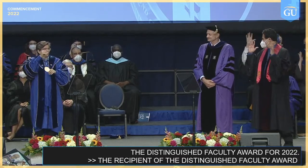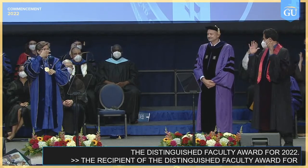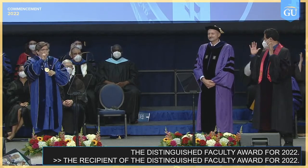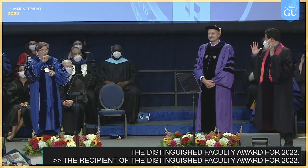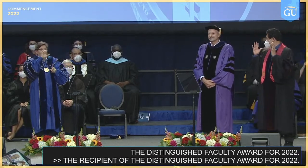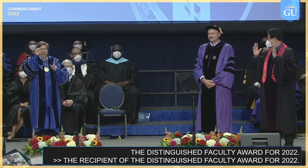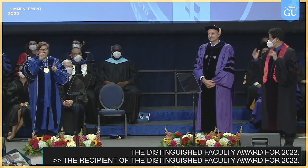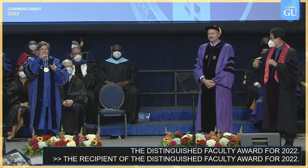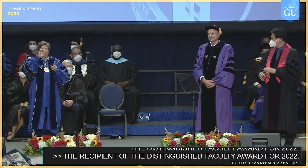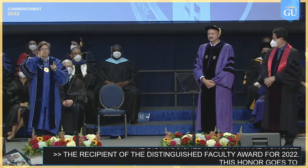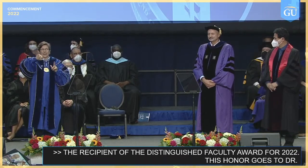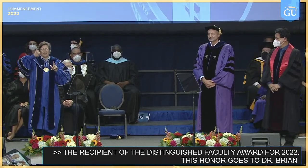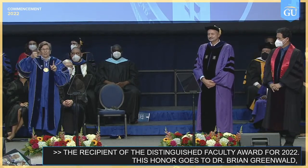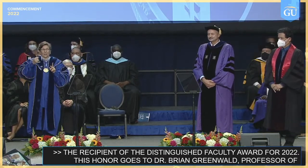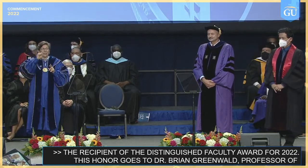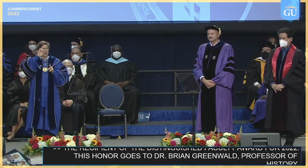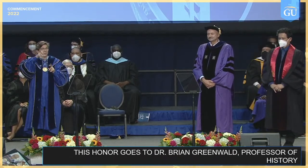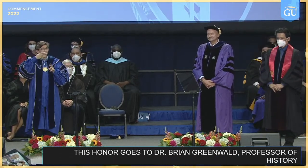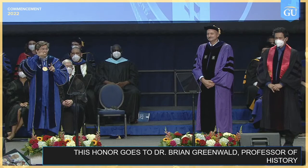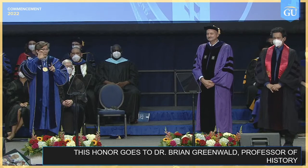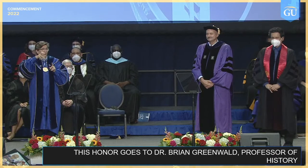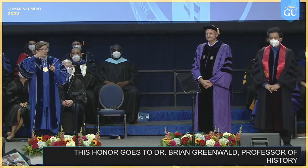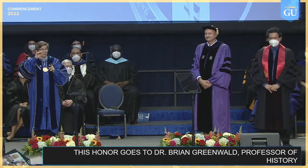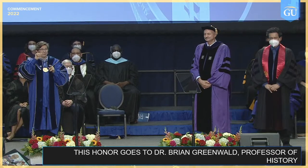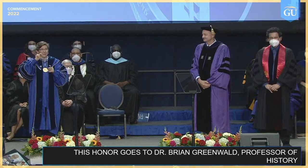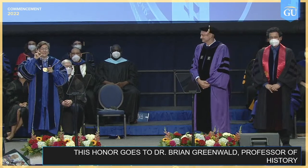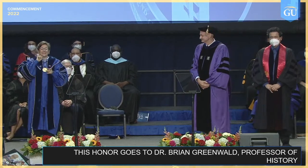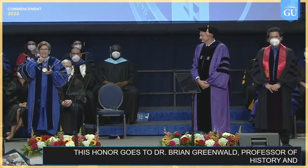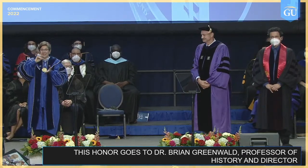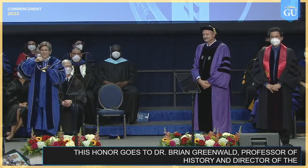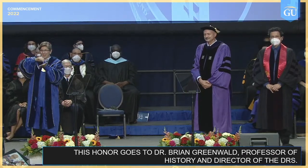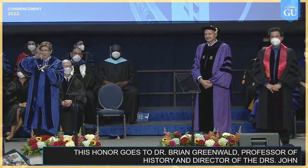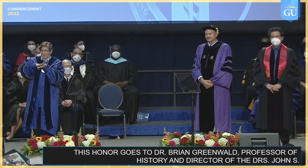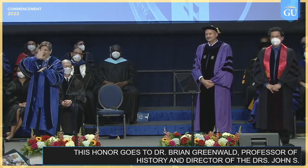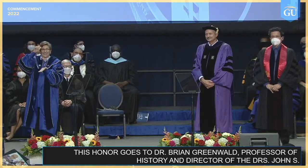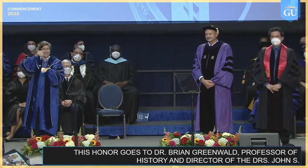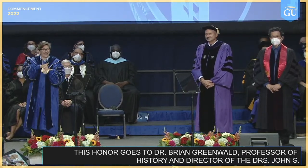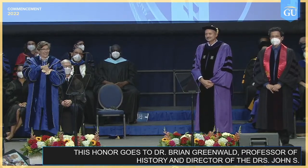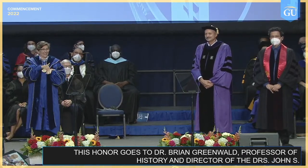of the Drs. John S. and Betty J. Shookman Deaf Documentary Center.